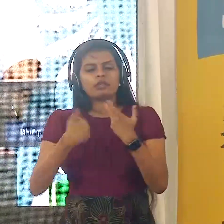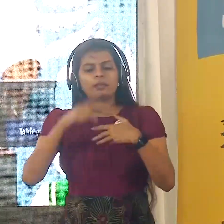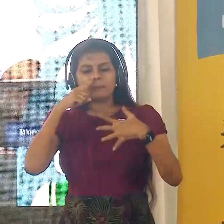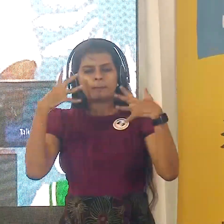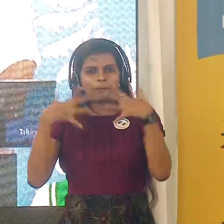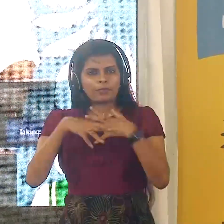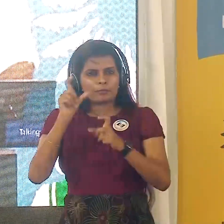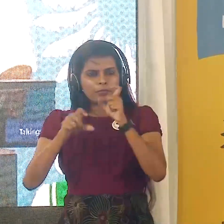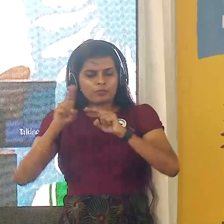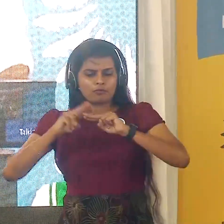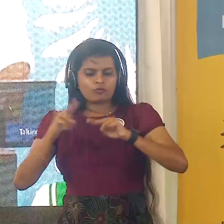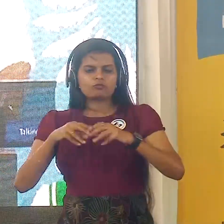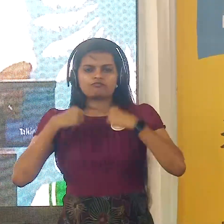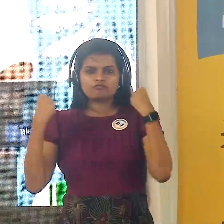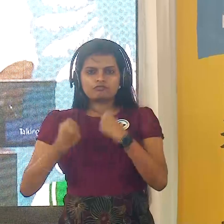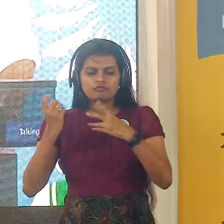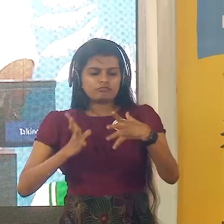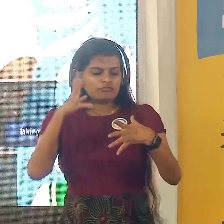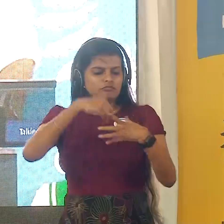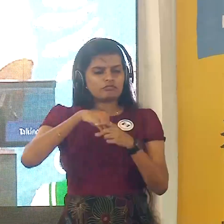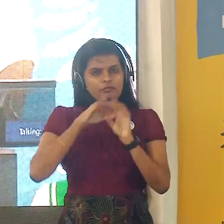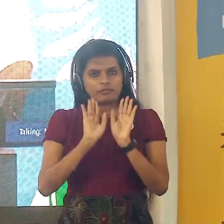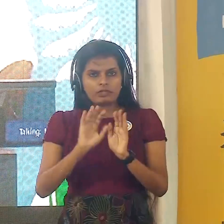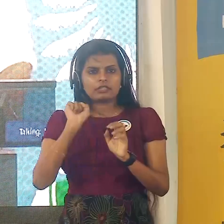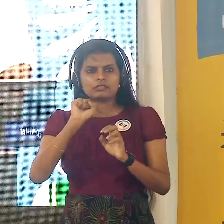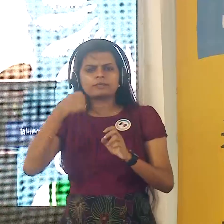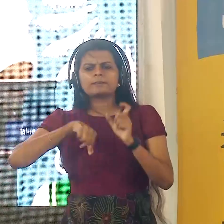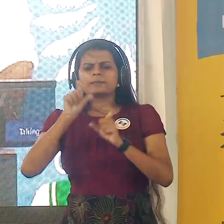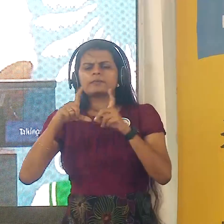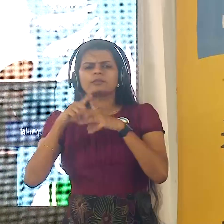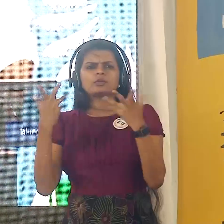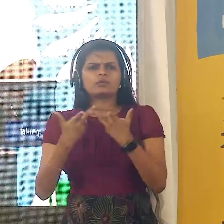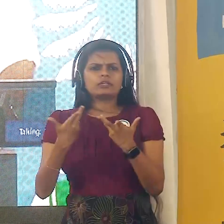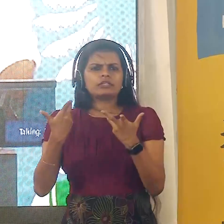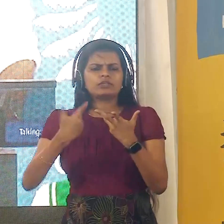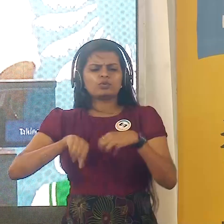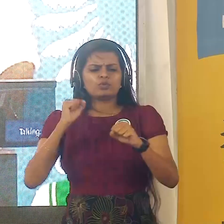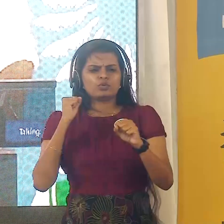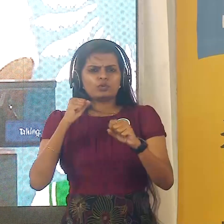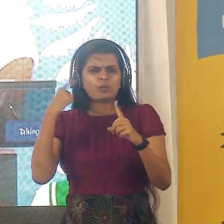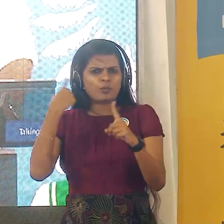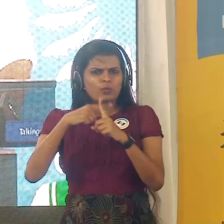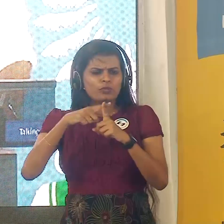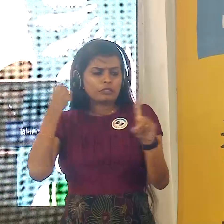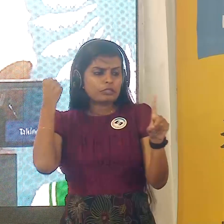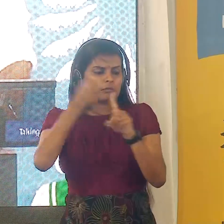participate in productive activities, it generally contributes to much greater positive effect